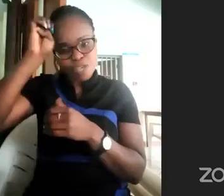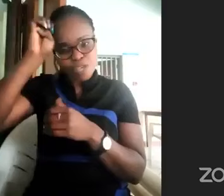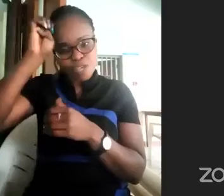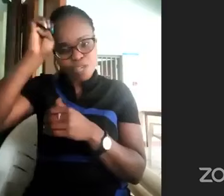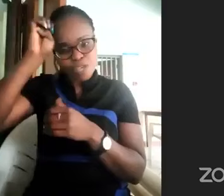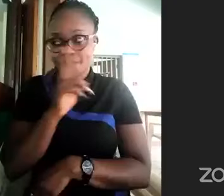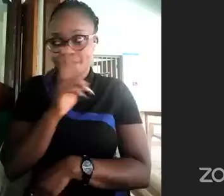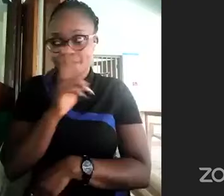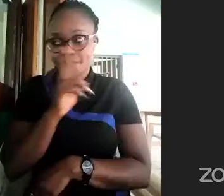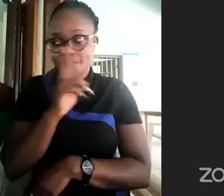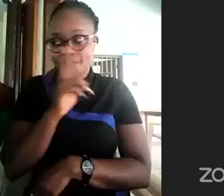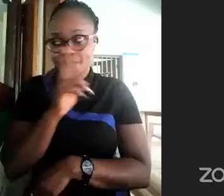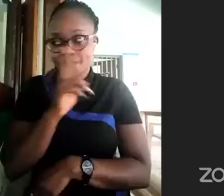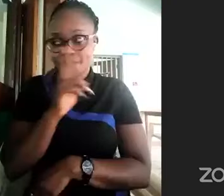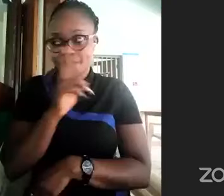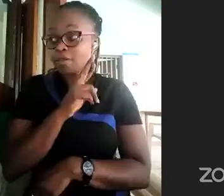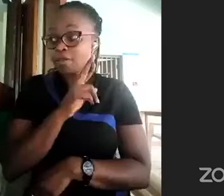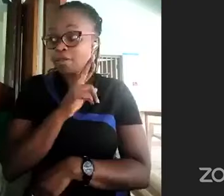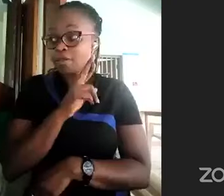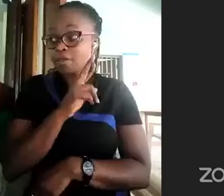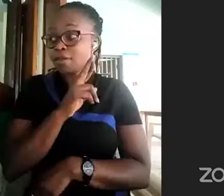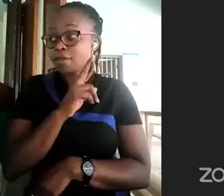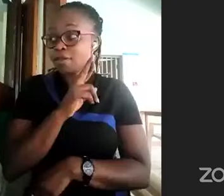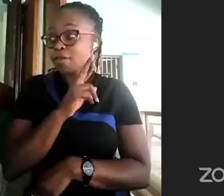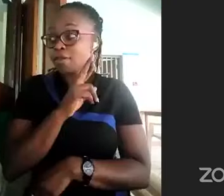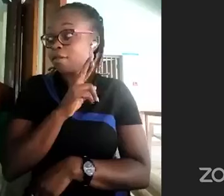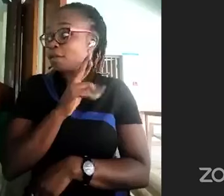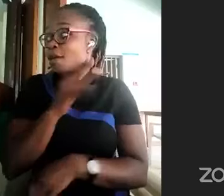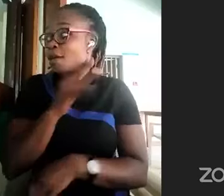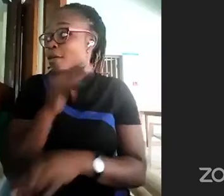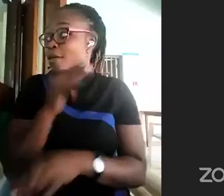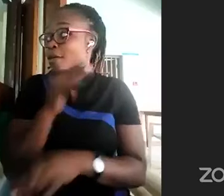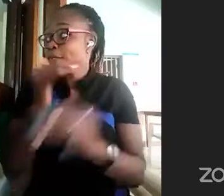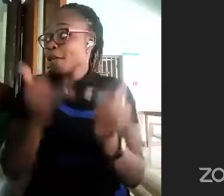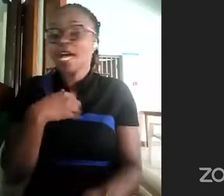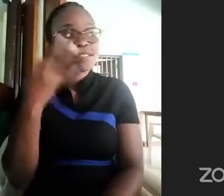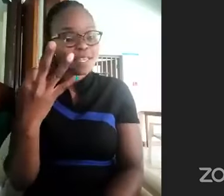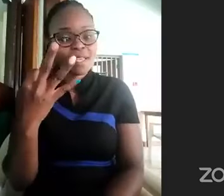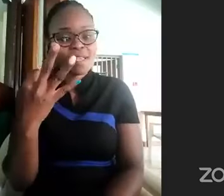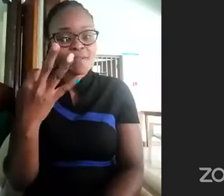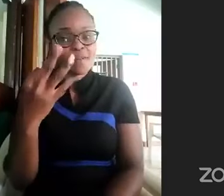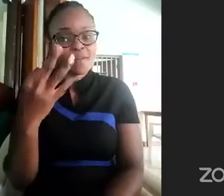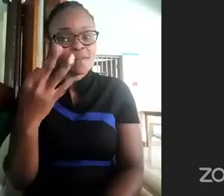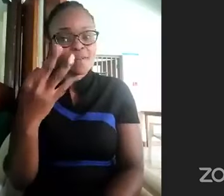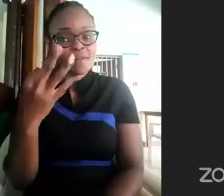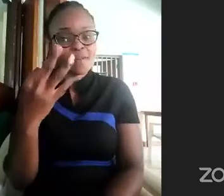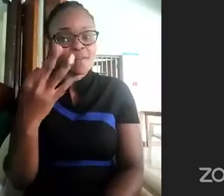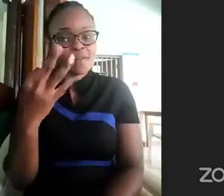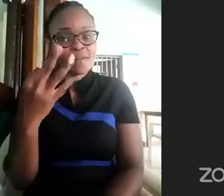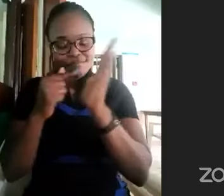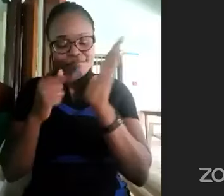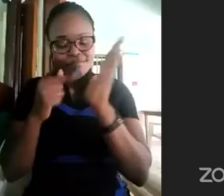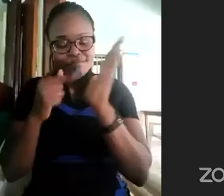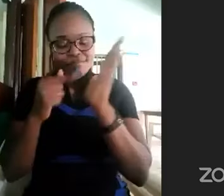elaborate ways in which corruption leads to vulnerability of women with disabilities. Then number two was to share